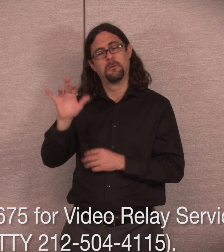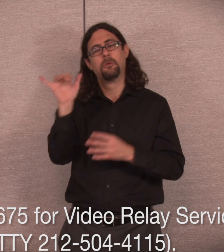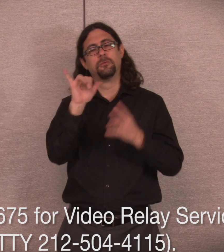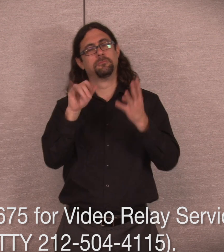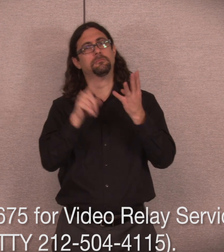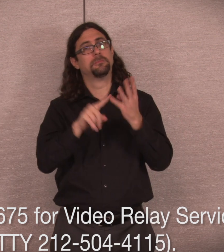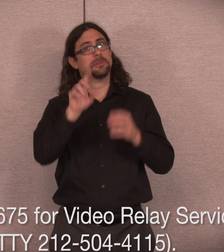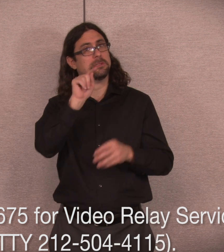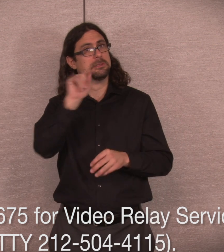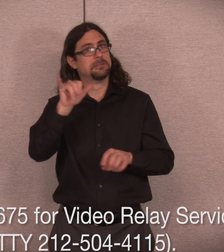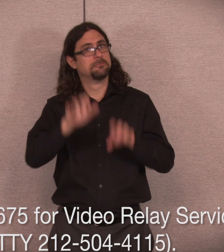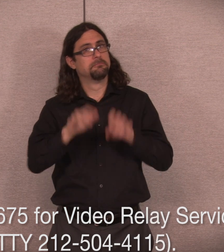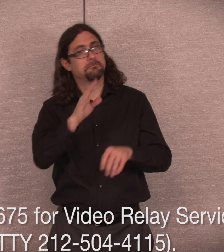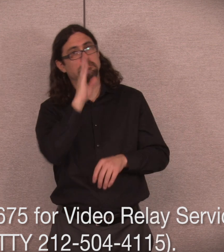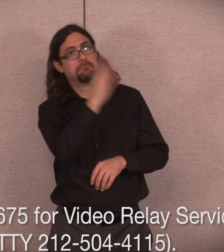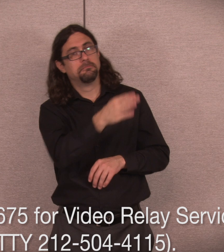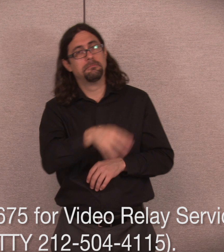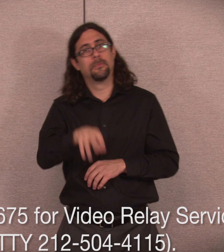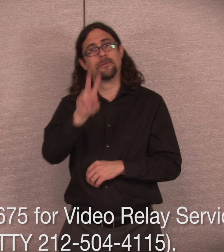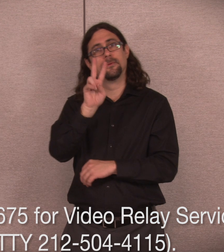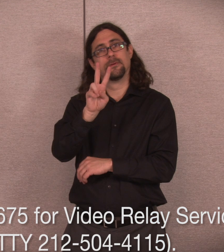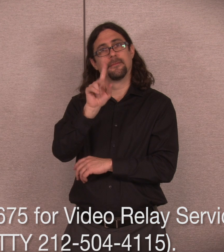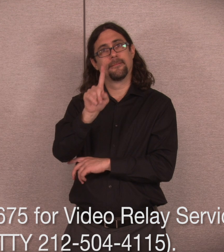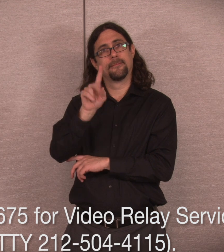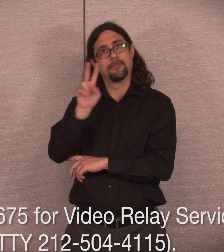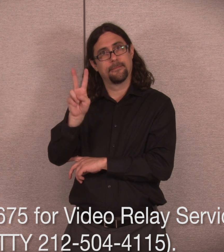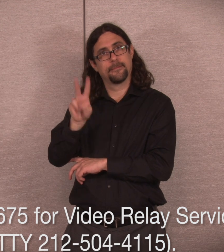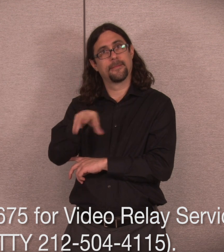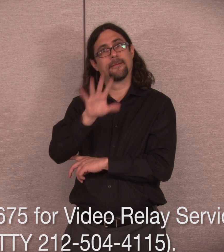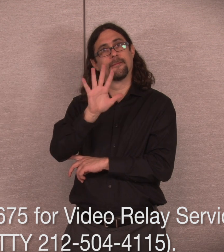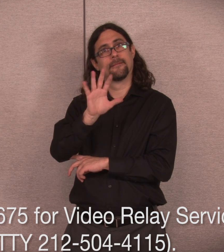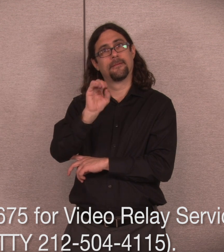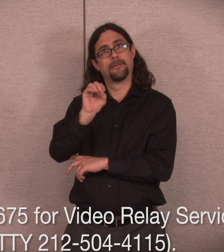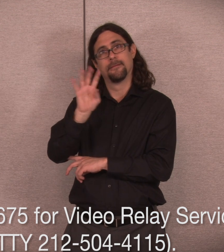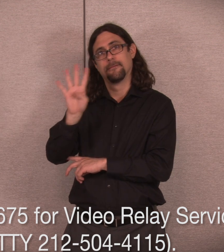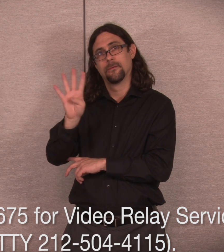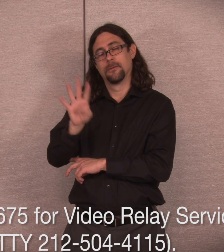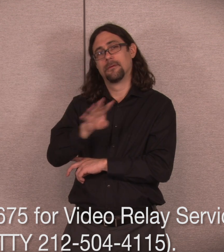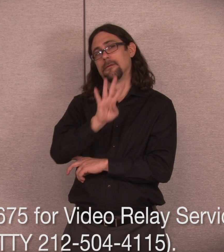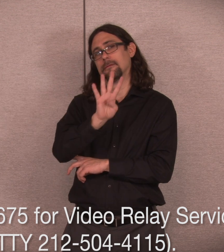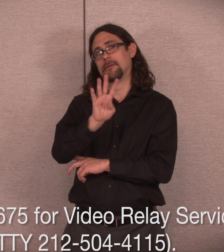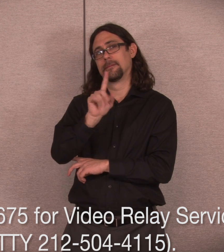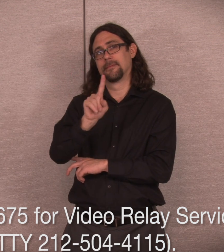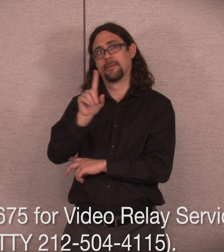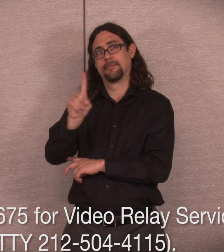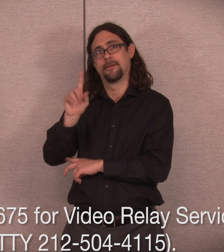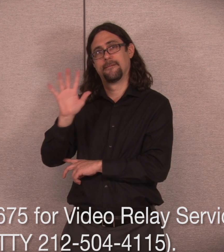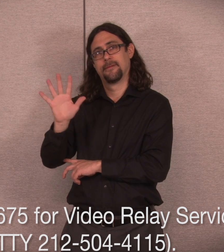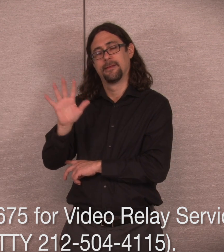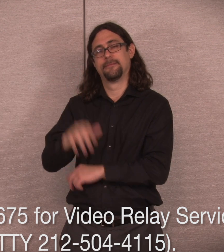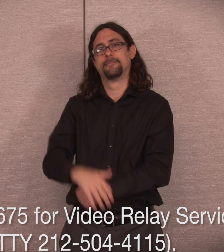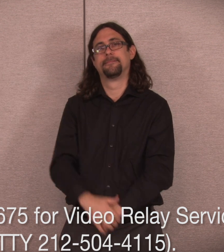212-639-9675 or TTY 212-504-4115.